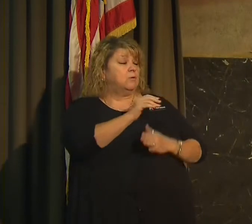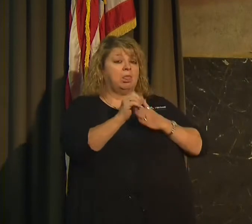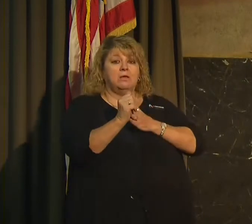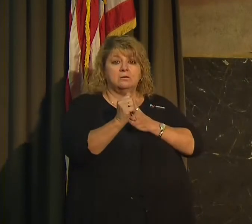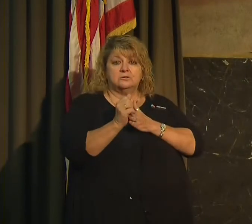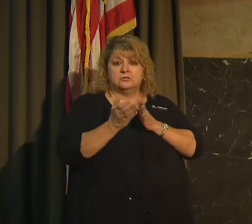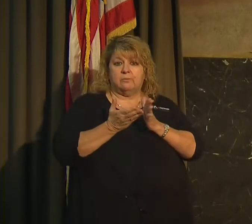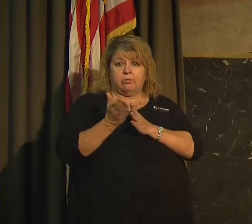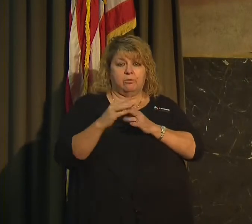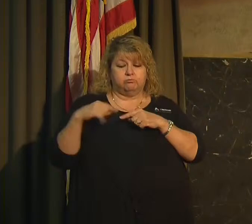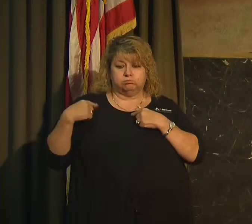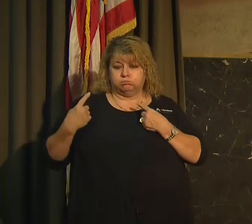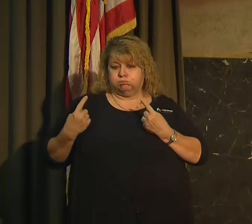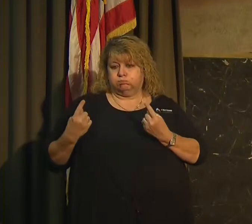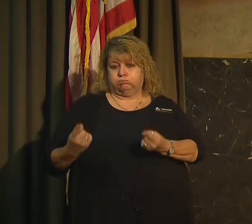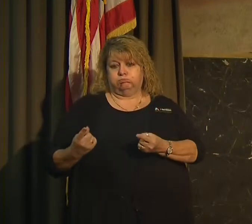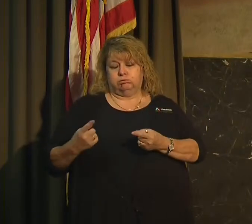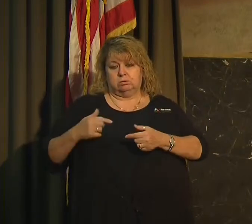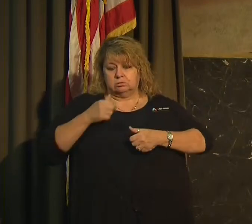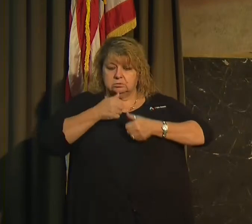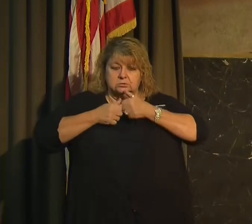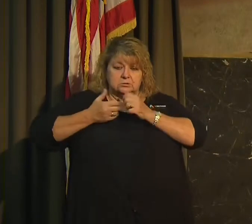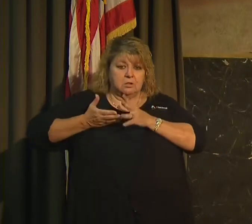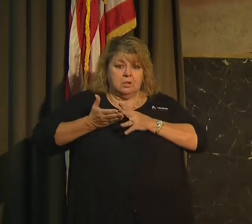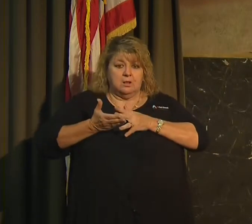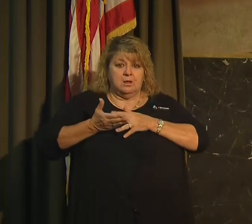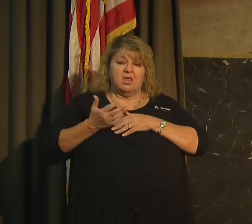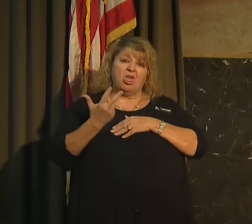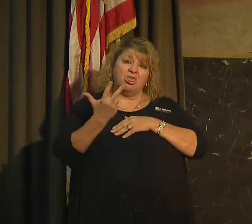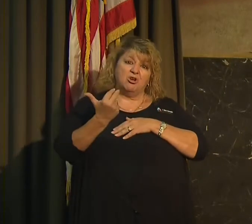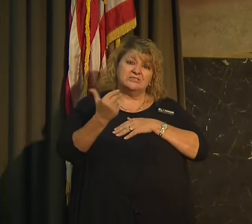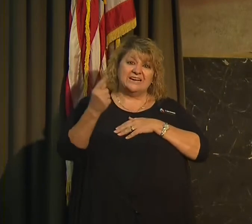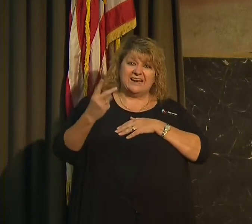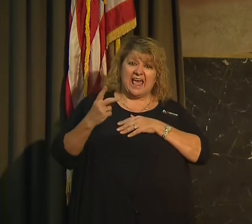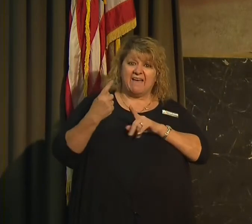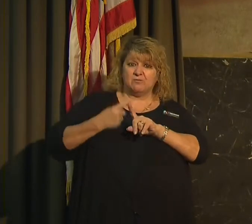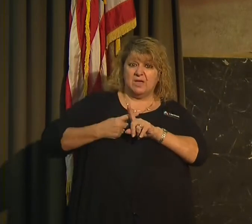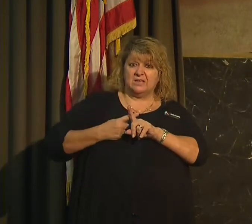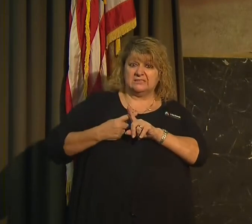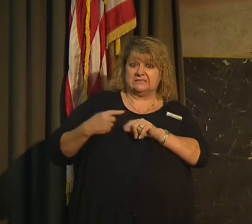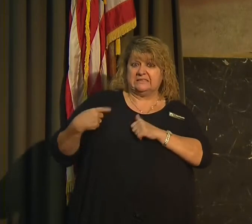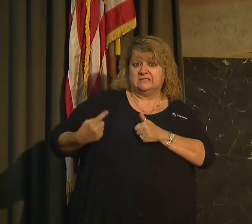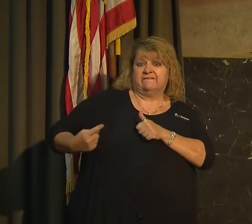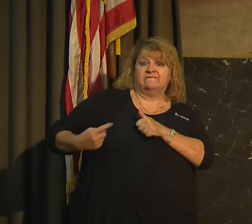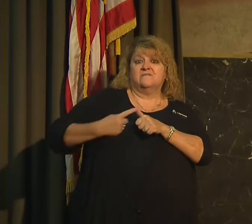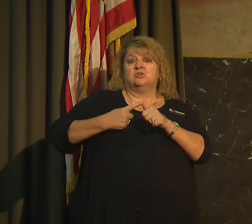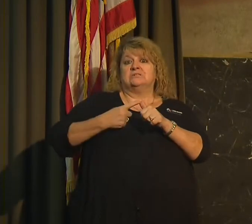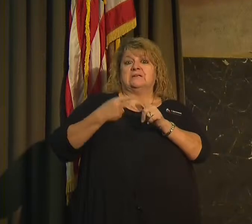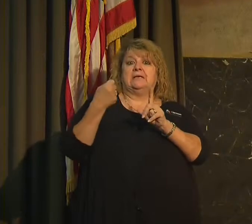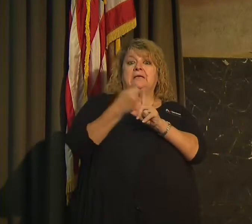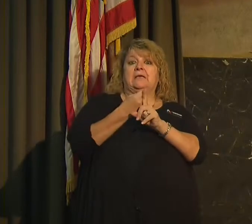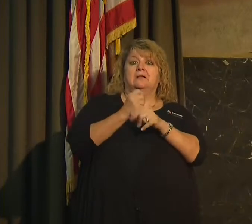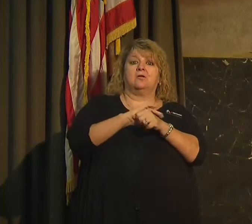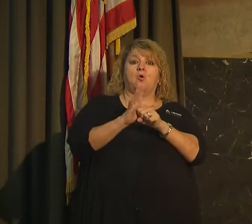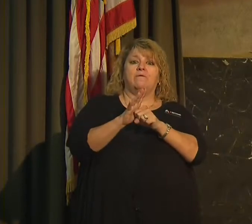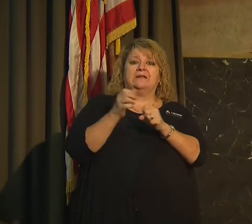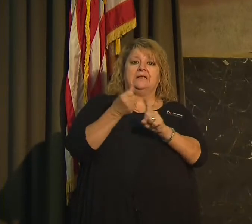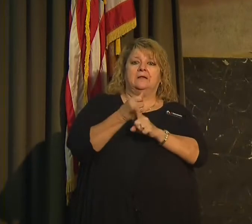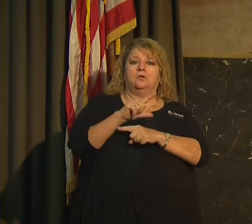throughout this ordeal, it's been about 13 and a half months since we had our first case of COVID diagnosed in